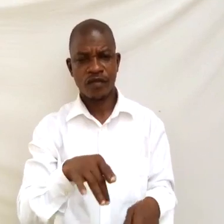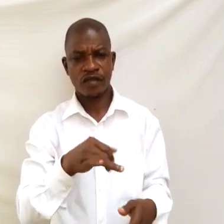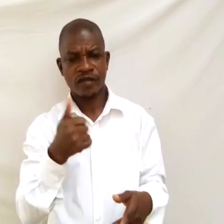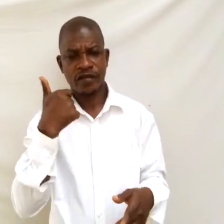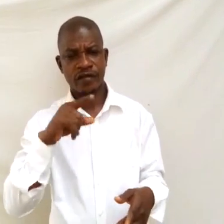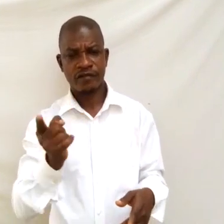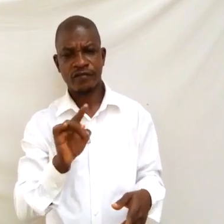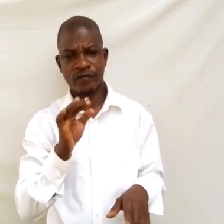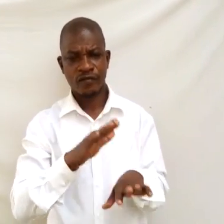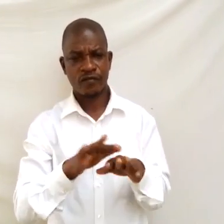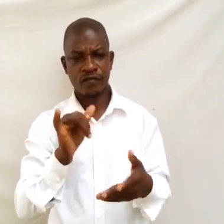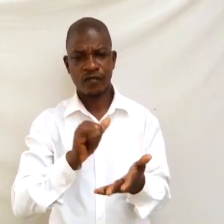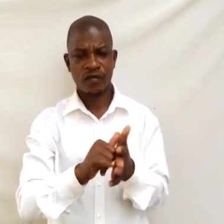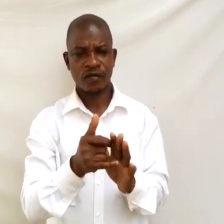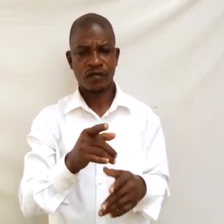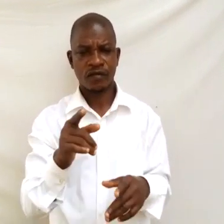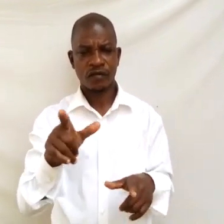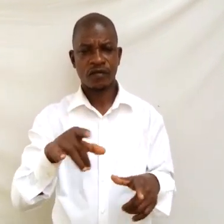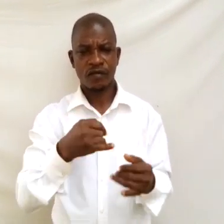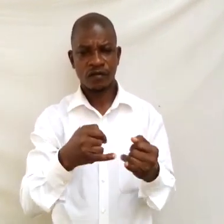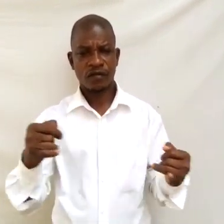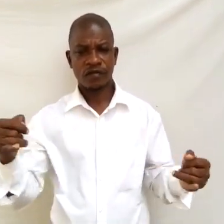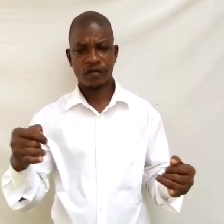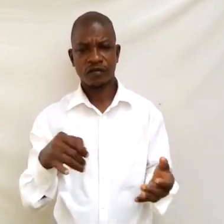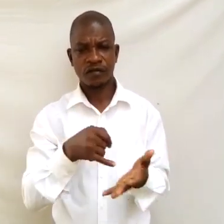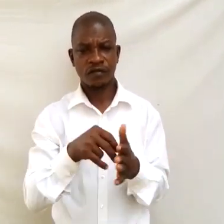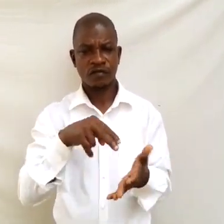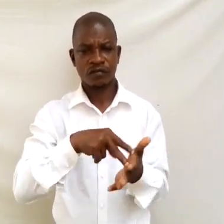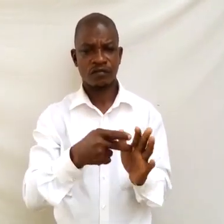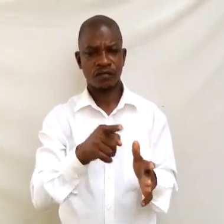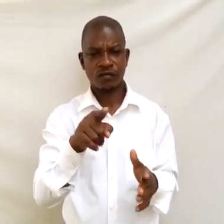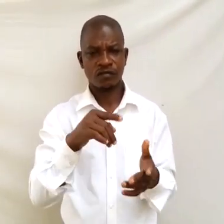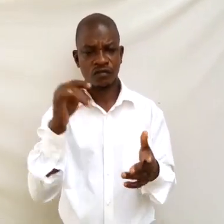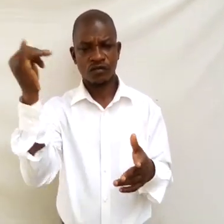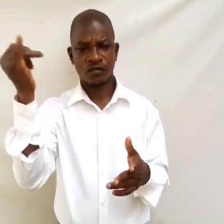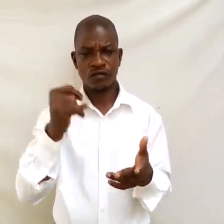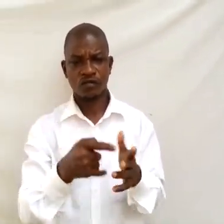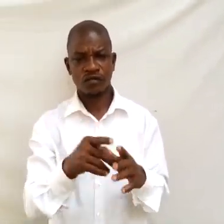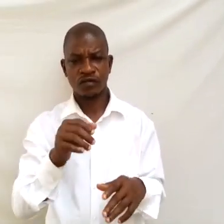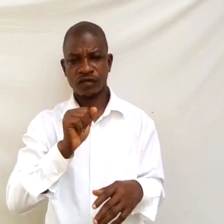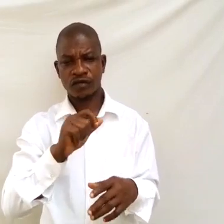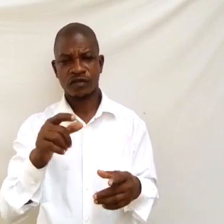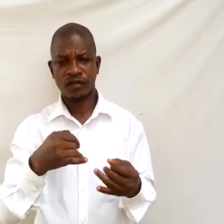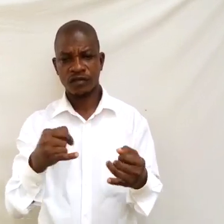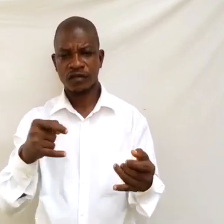Anywhere on that line, it means you draw a line from